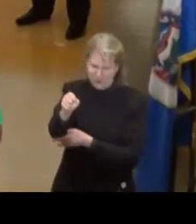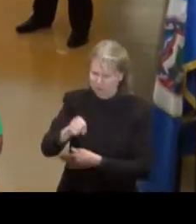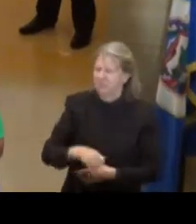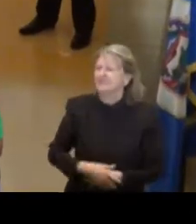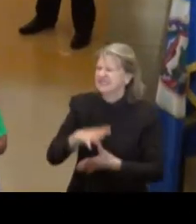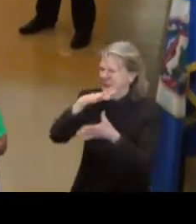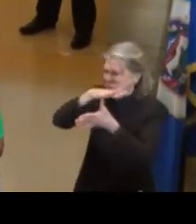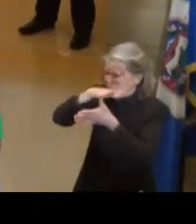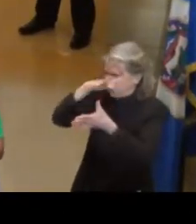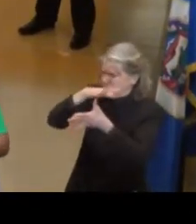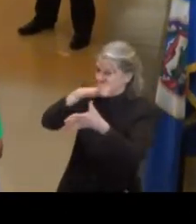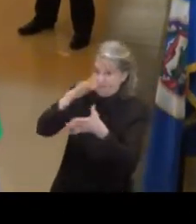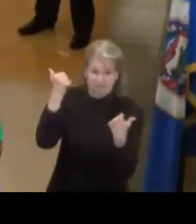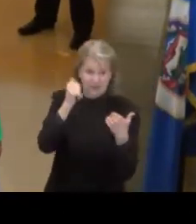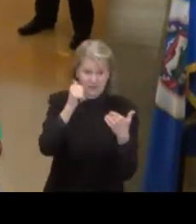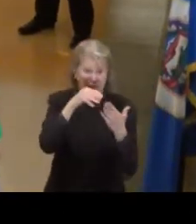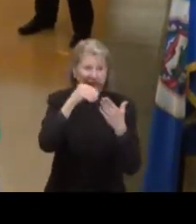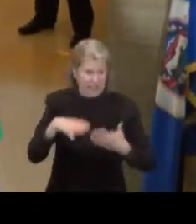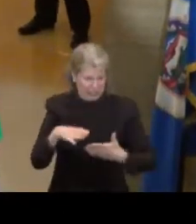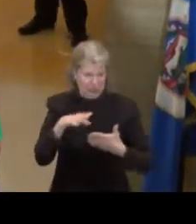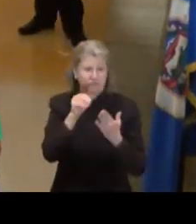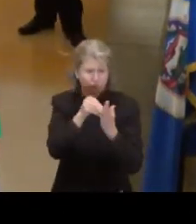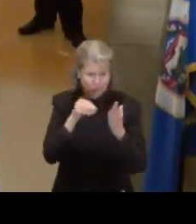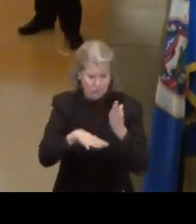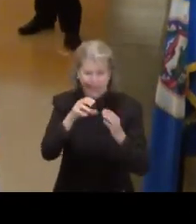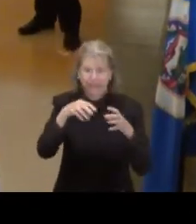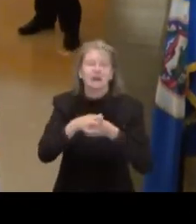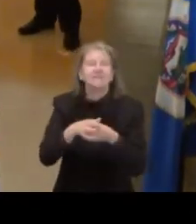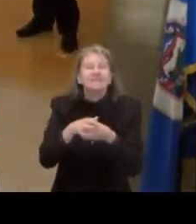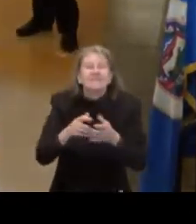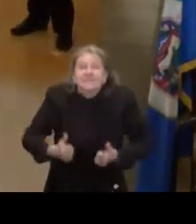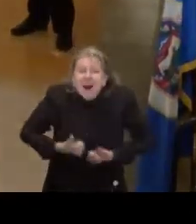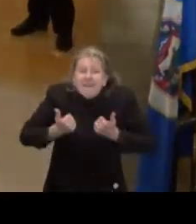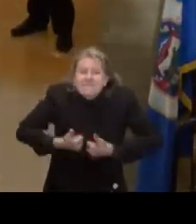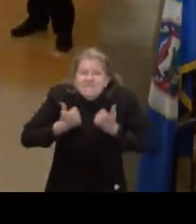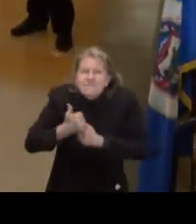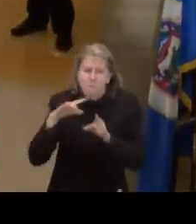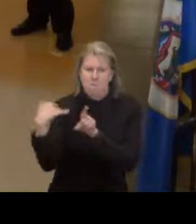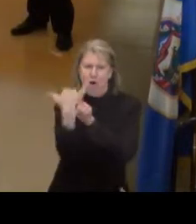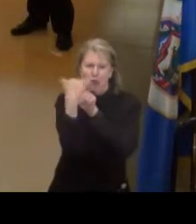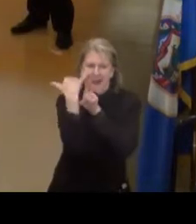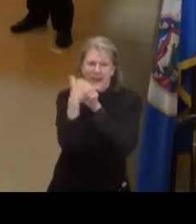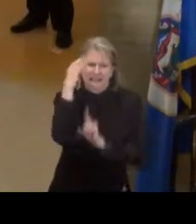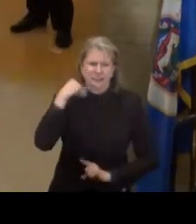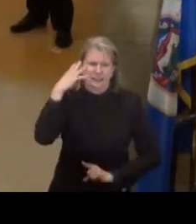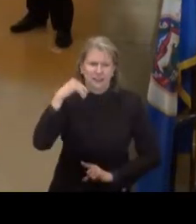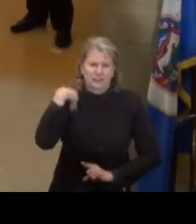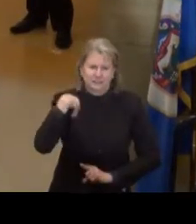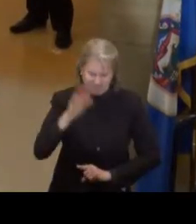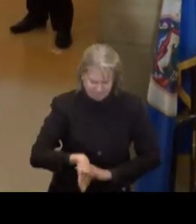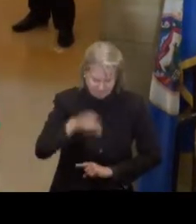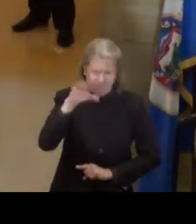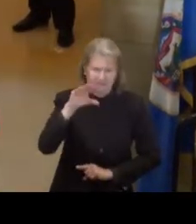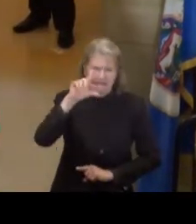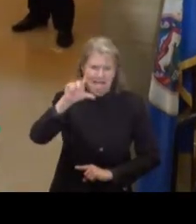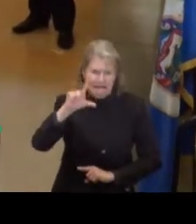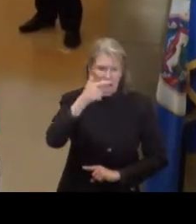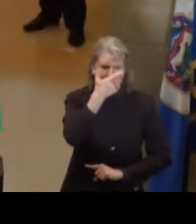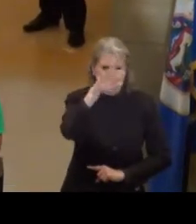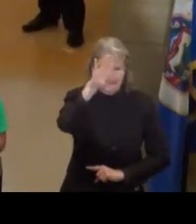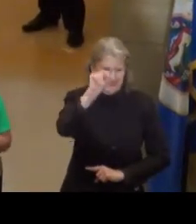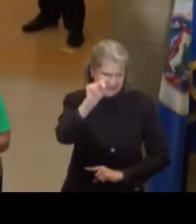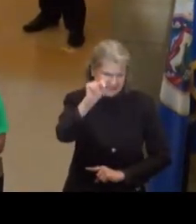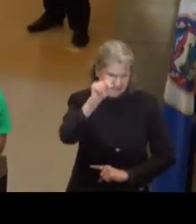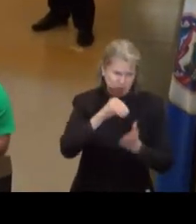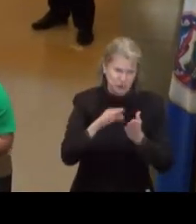I'm here as a student leader, and I'm here as a surviving victim of bullying. Growing up as an LGBT student has